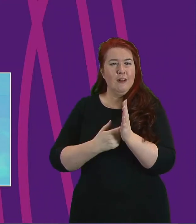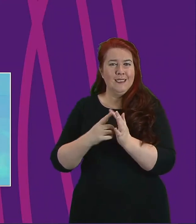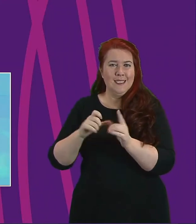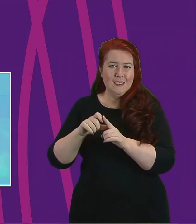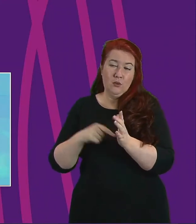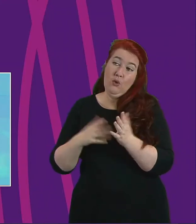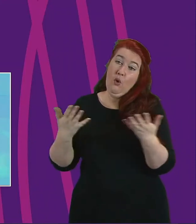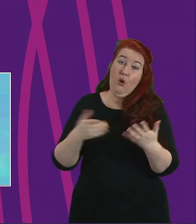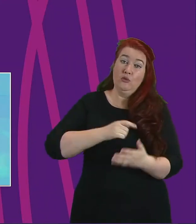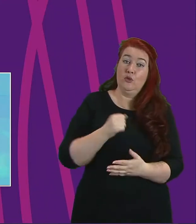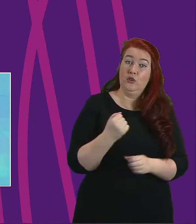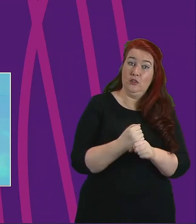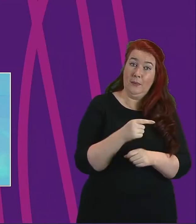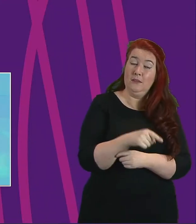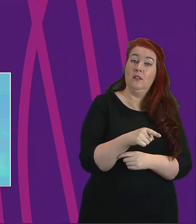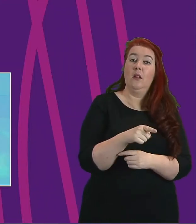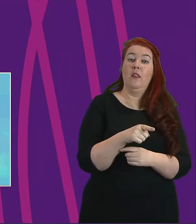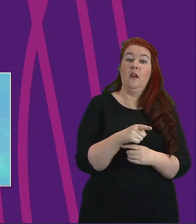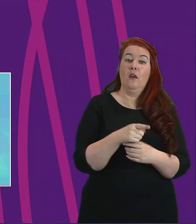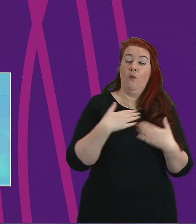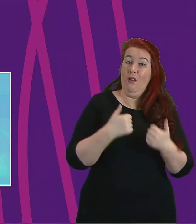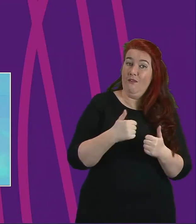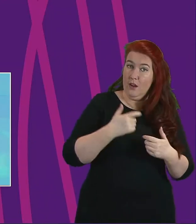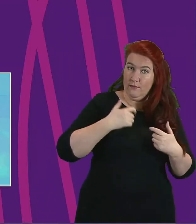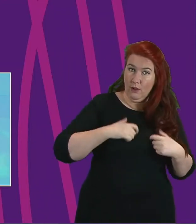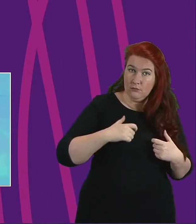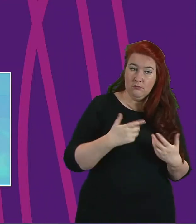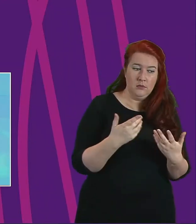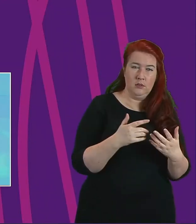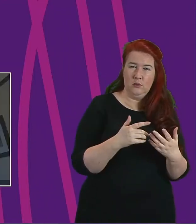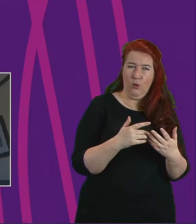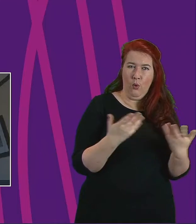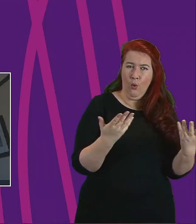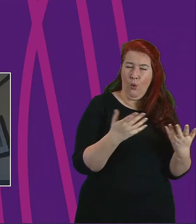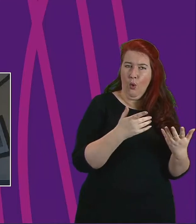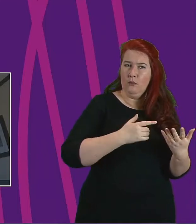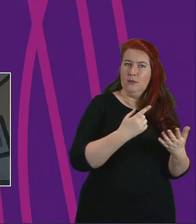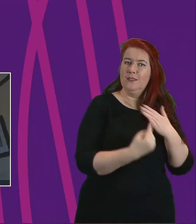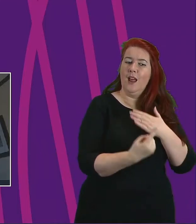just mentioned, or self-employed grants? Aileen Campbell.